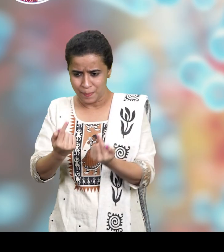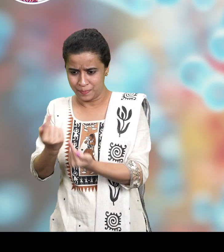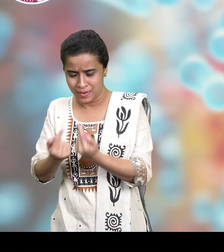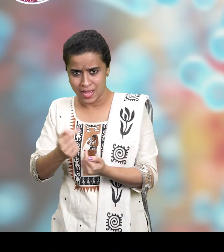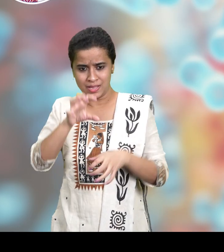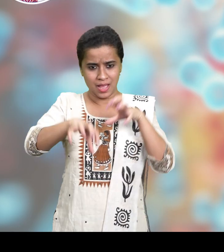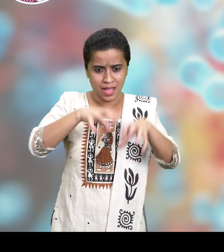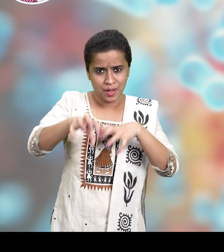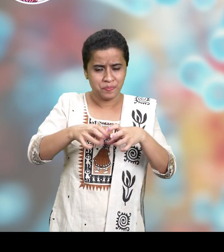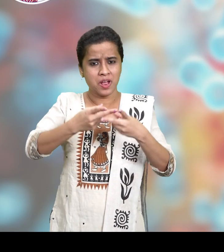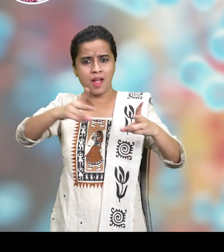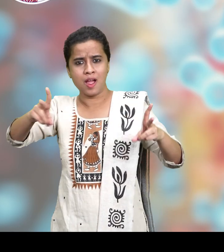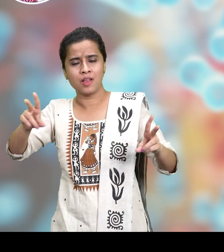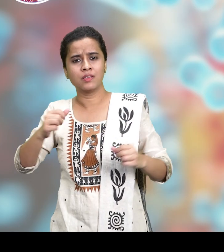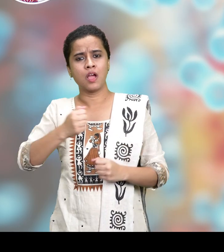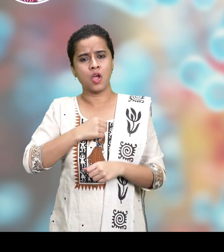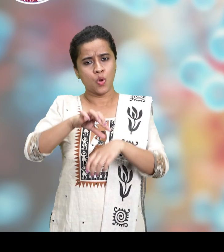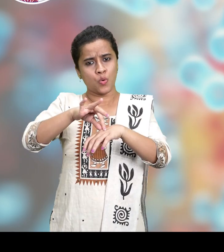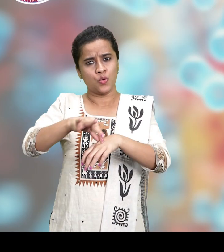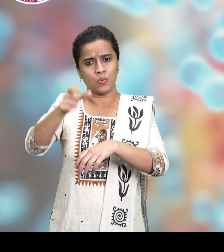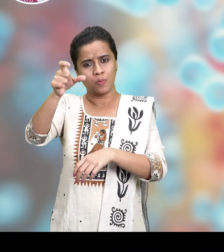apart from us.